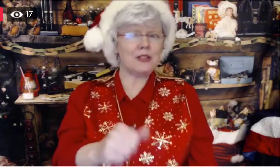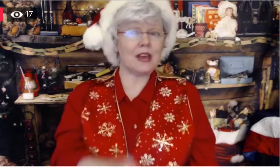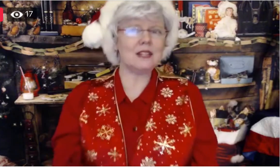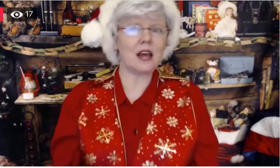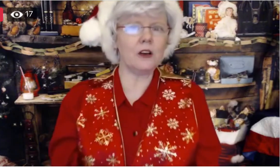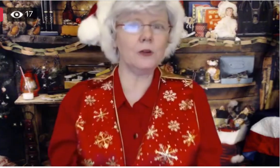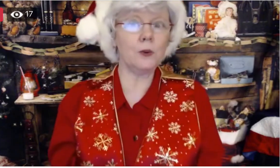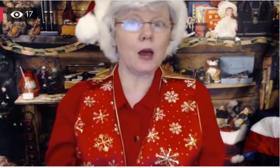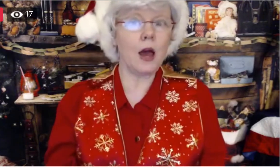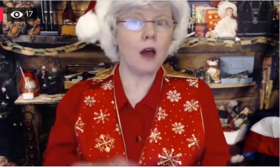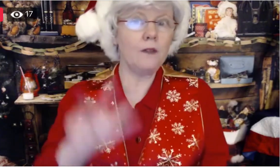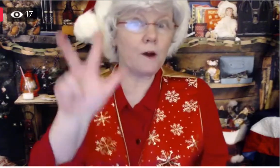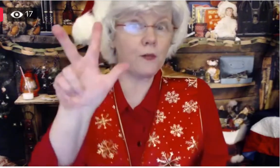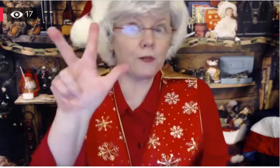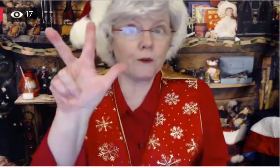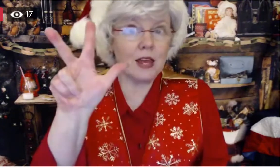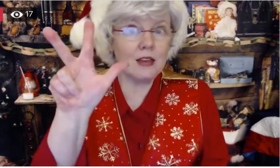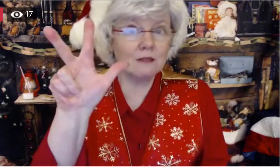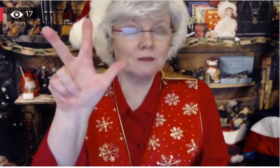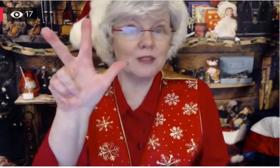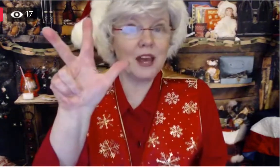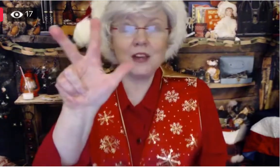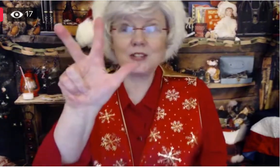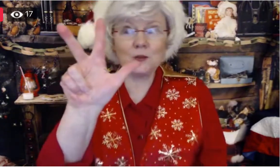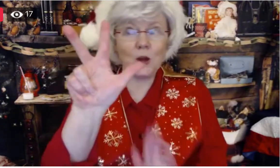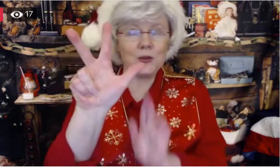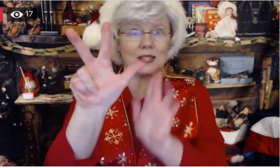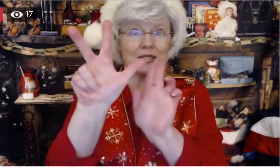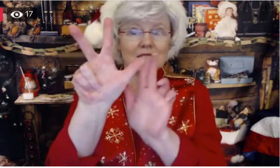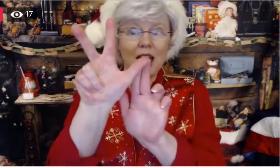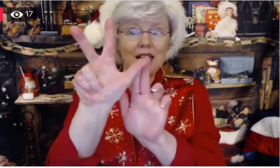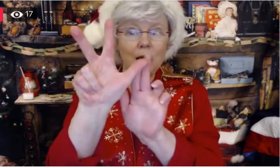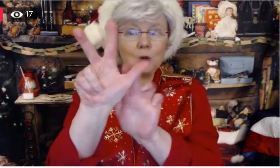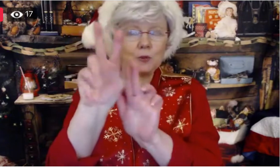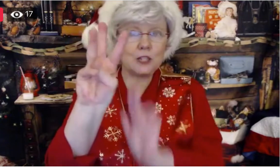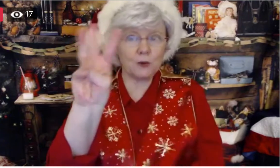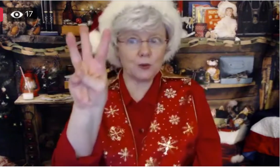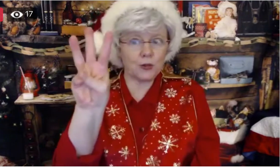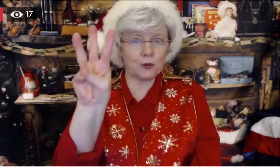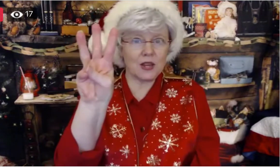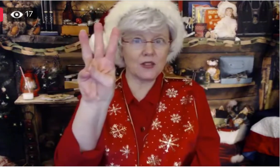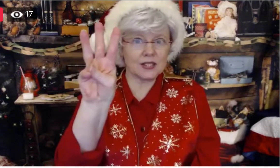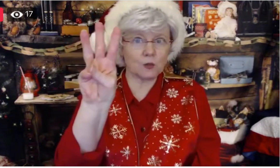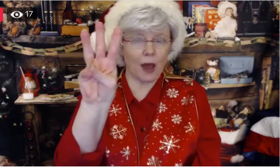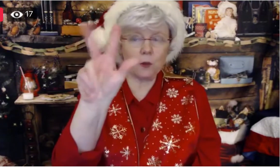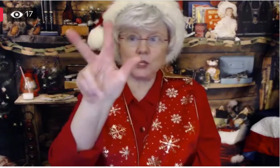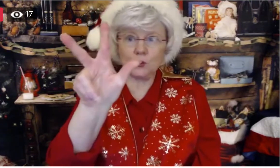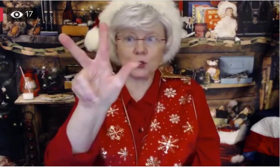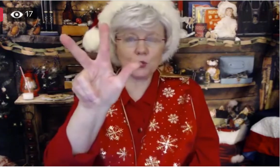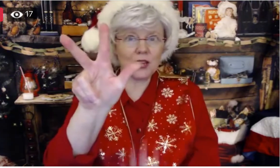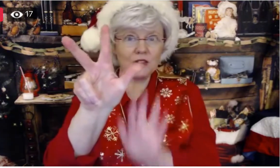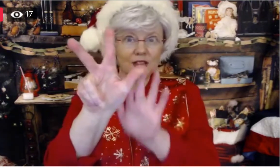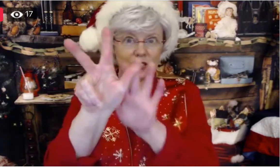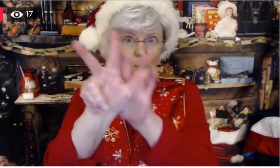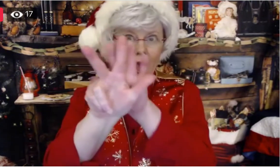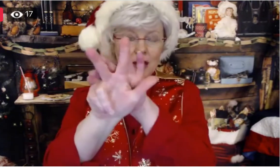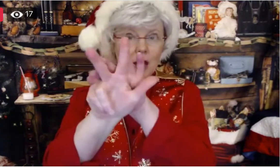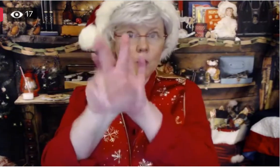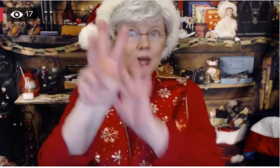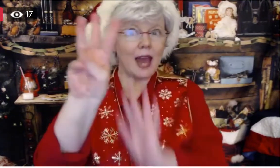they tell you they're 3. So notice in sign language, we don't do 3 this way. We do 3 this way. We can't